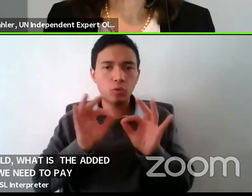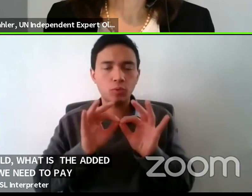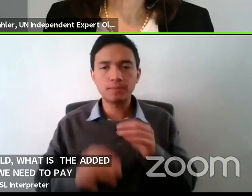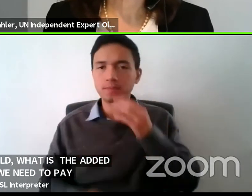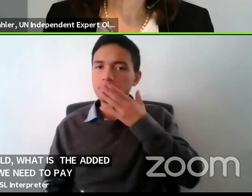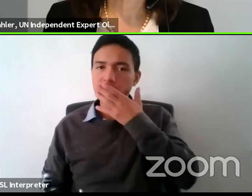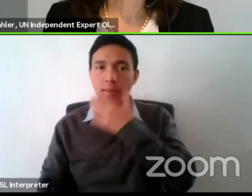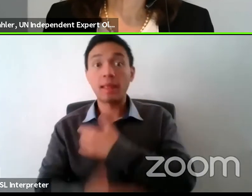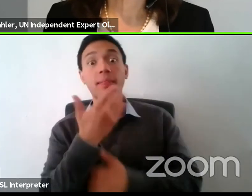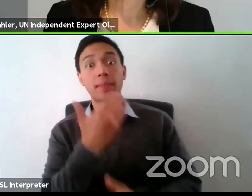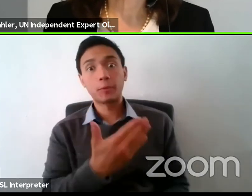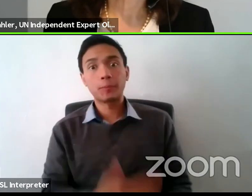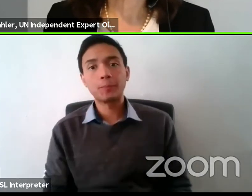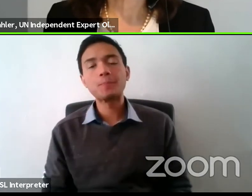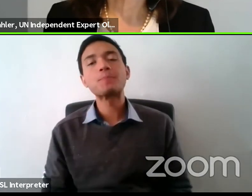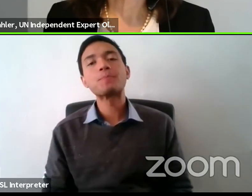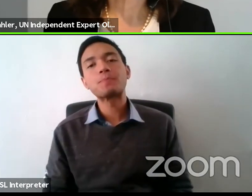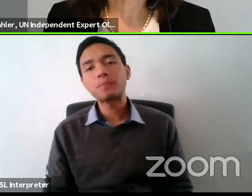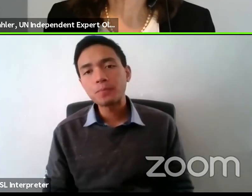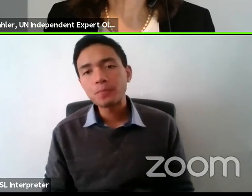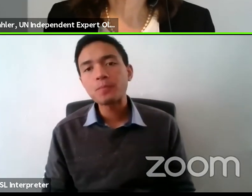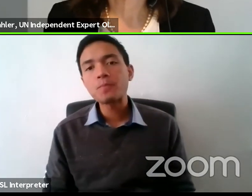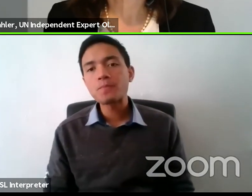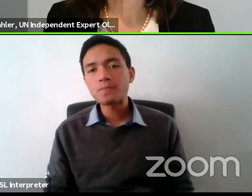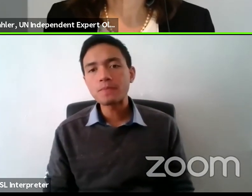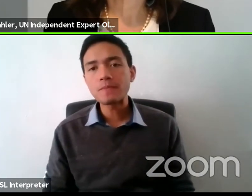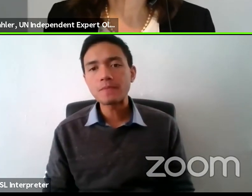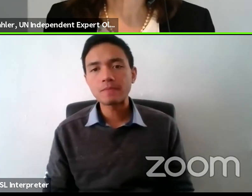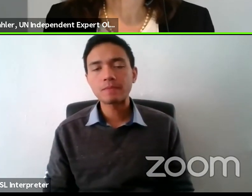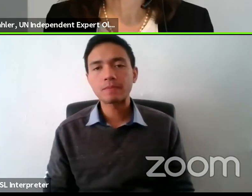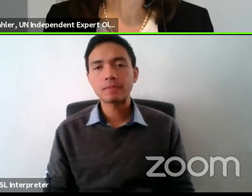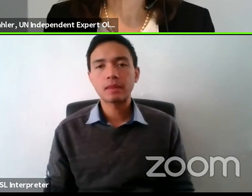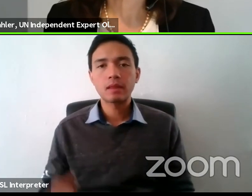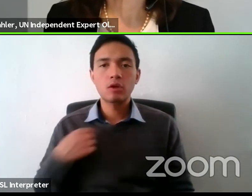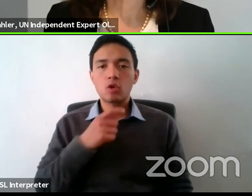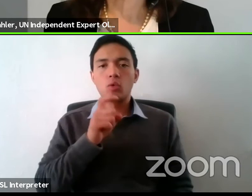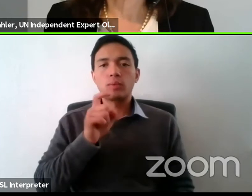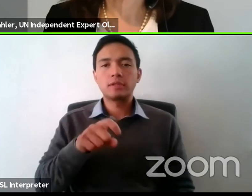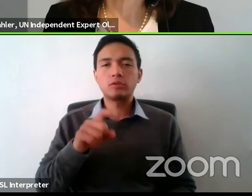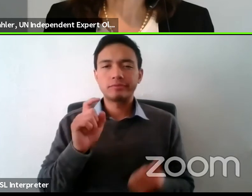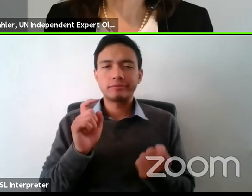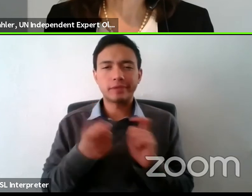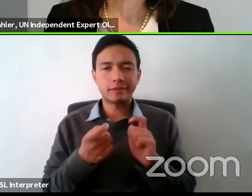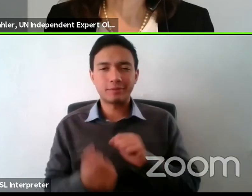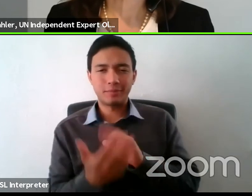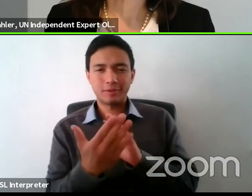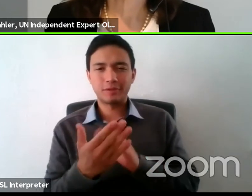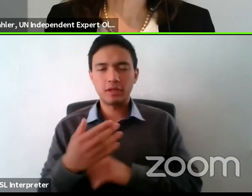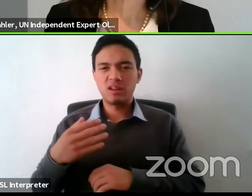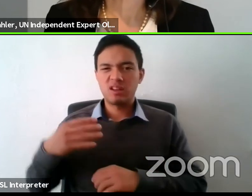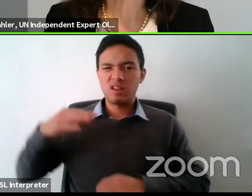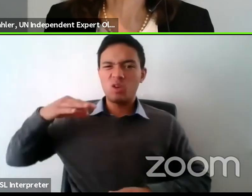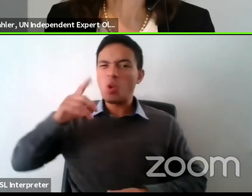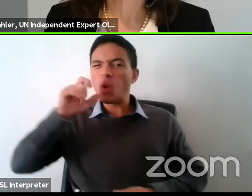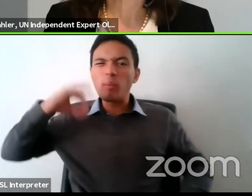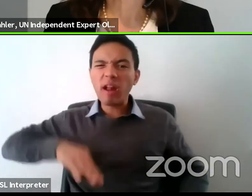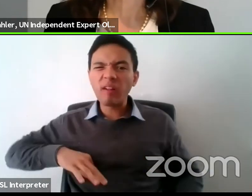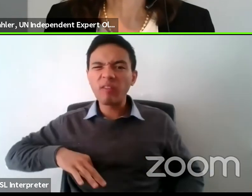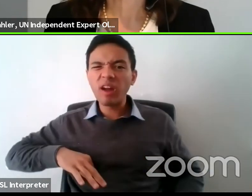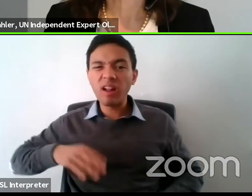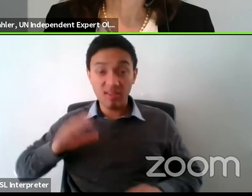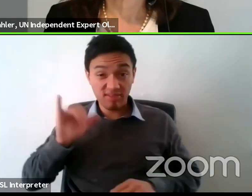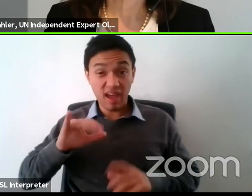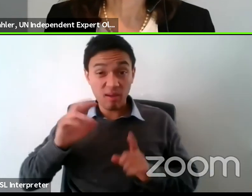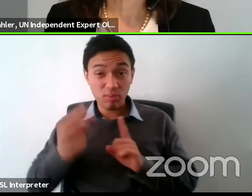think, first of all, we need to shift from a beneficiary approach to a human rights-based approach, which means